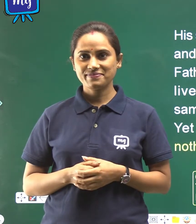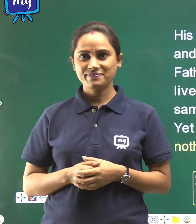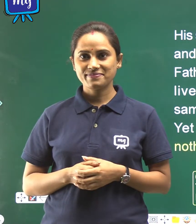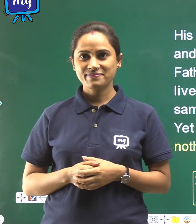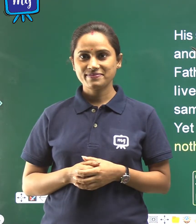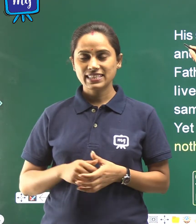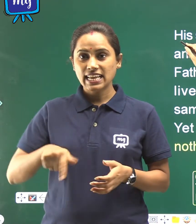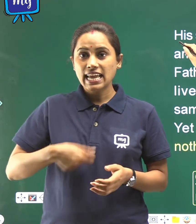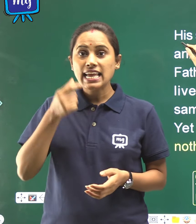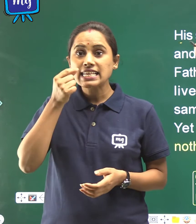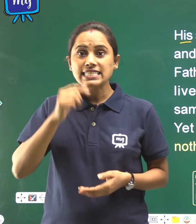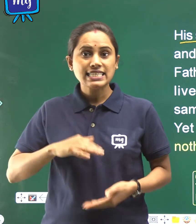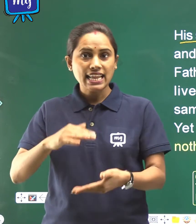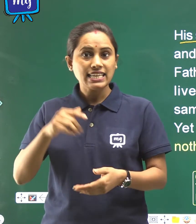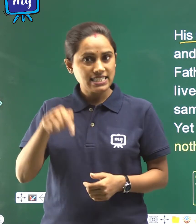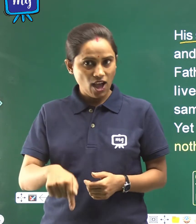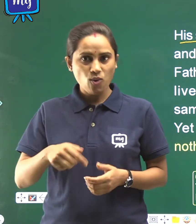His son is now